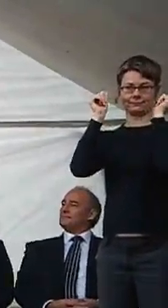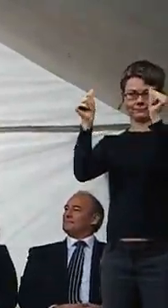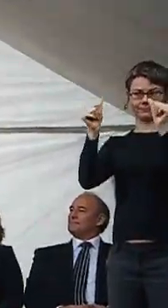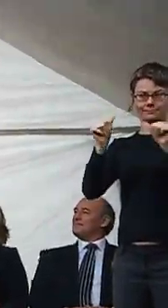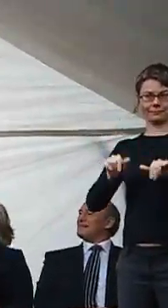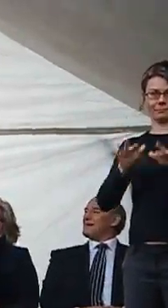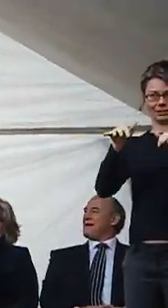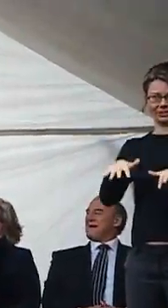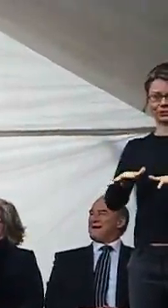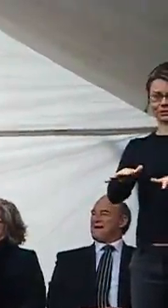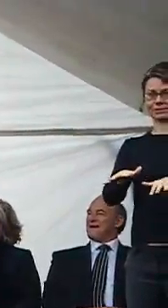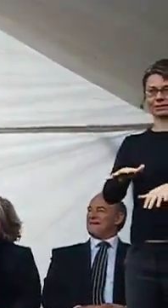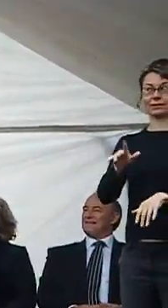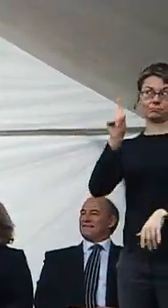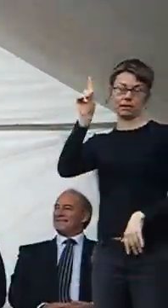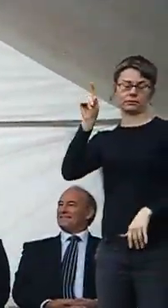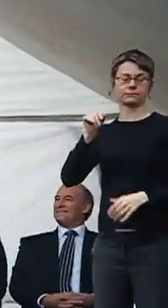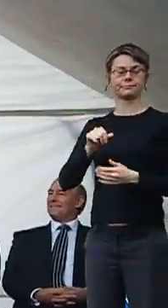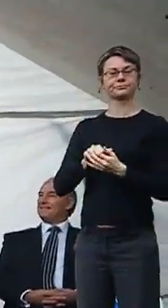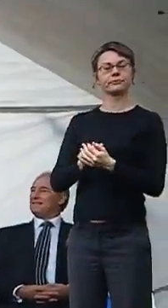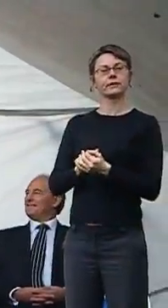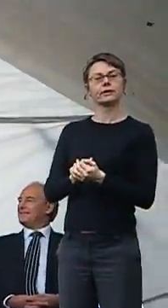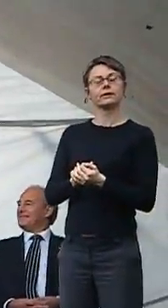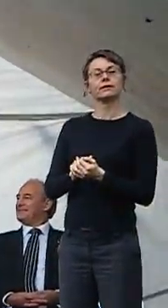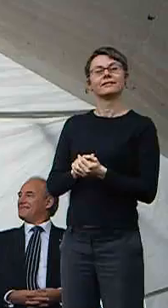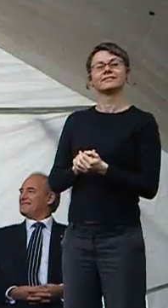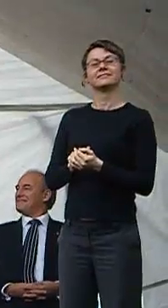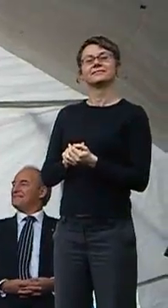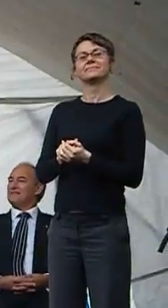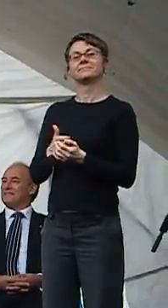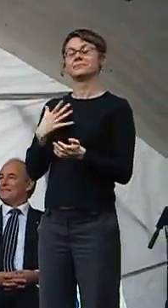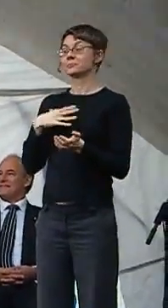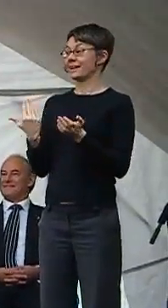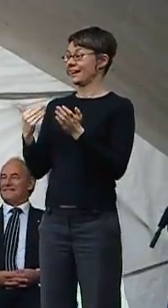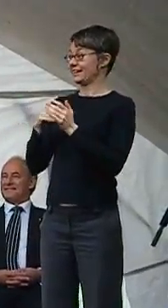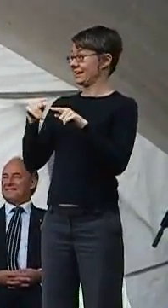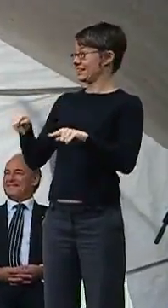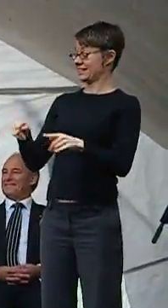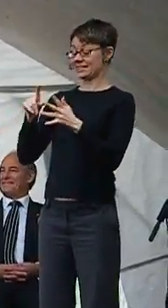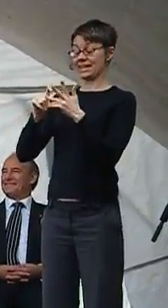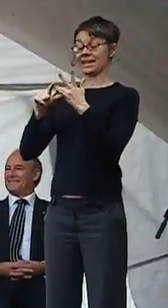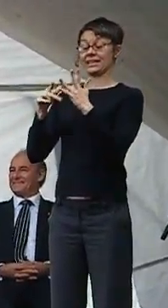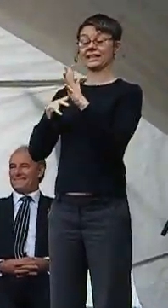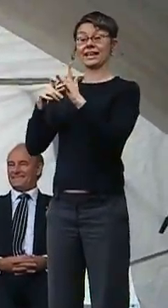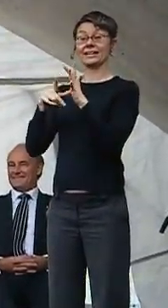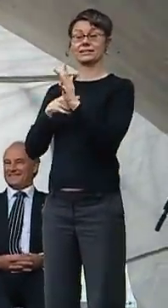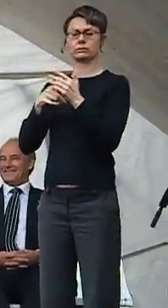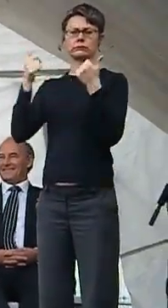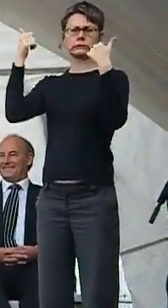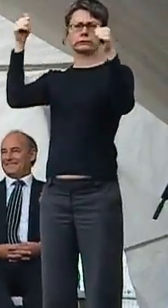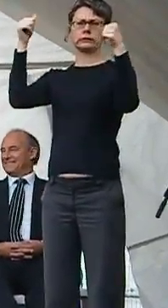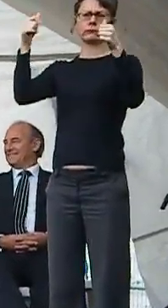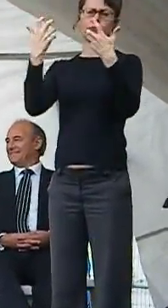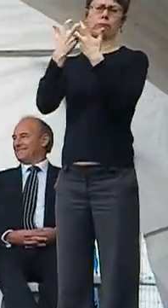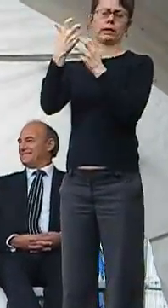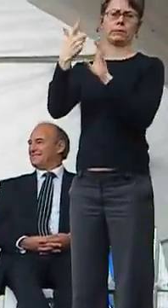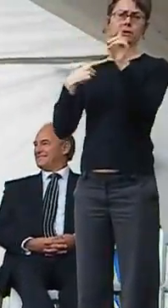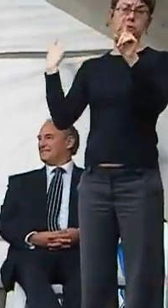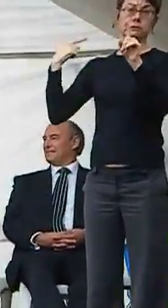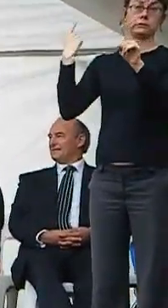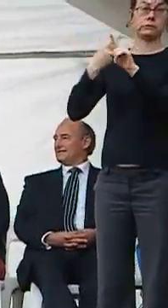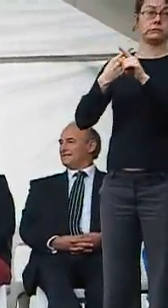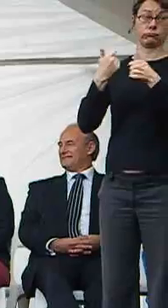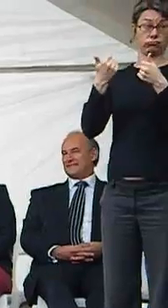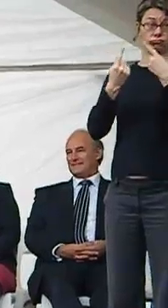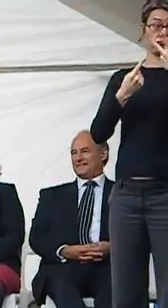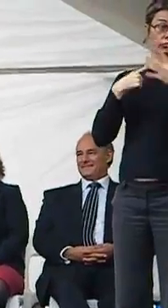But can I also add that this council has been so successful for so many years for a couple of